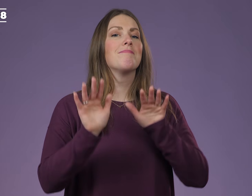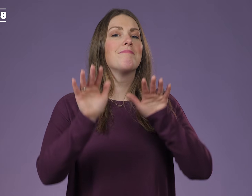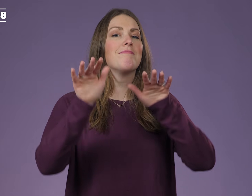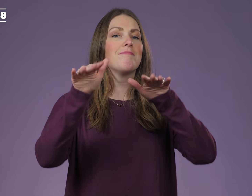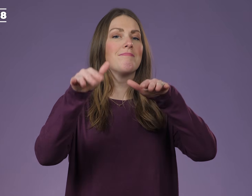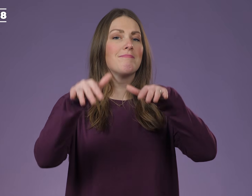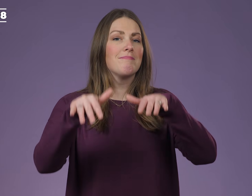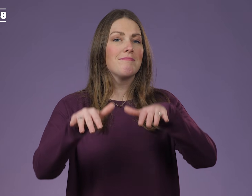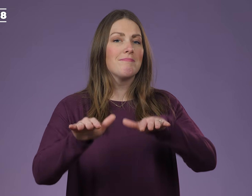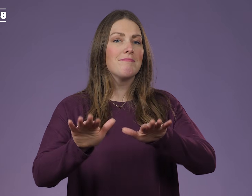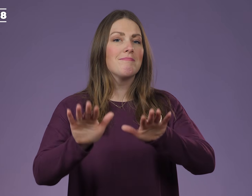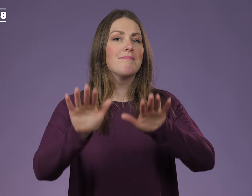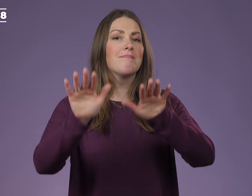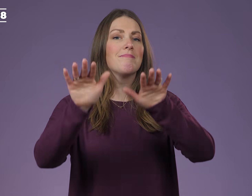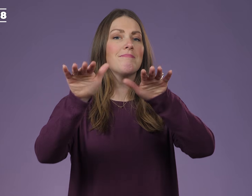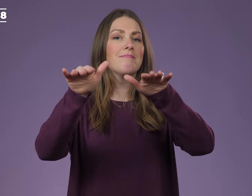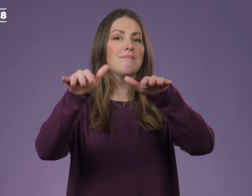or showing the waves themselves.